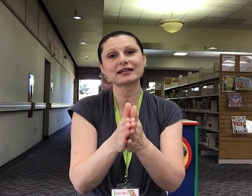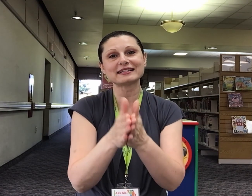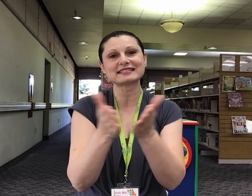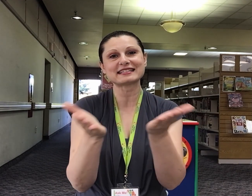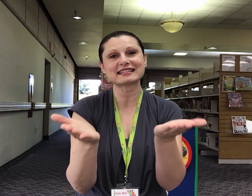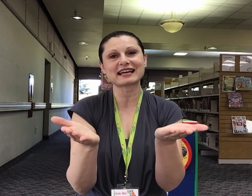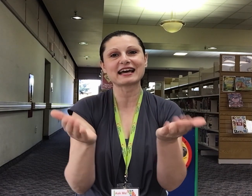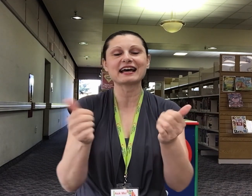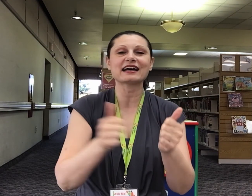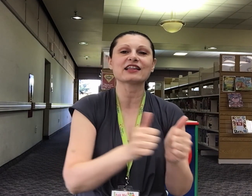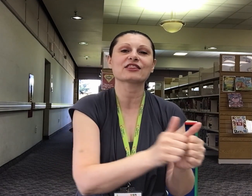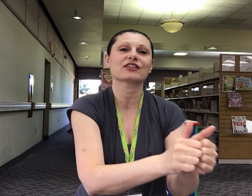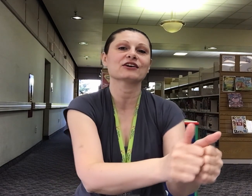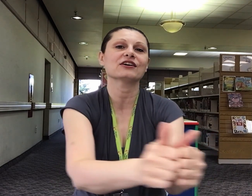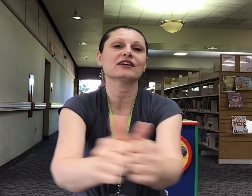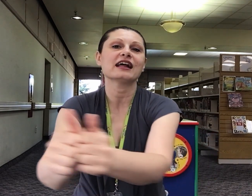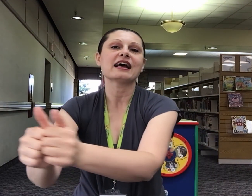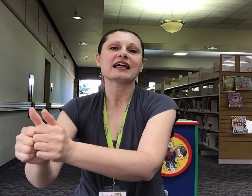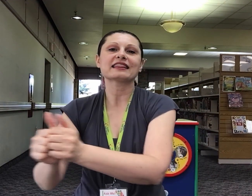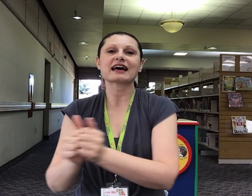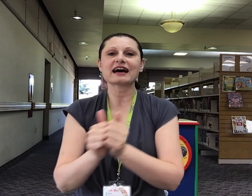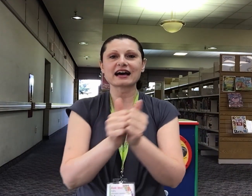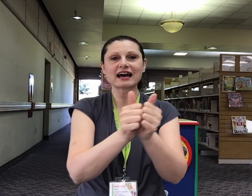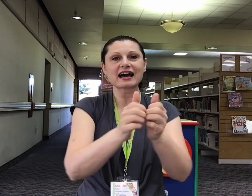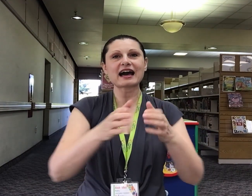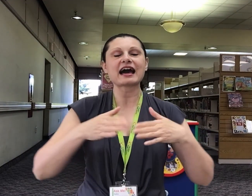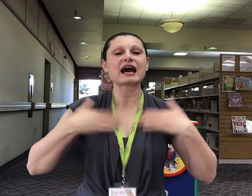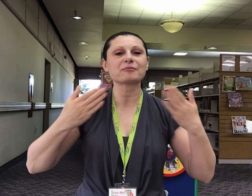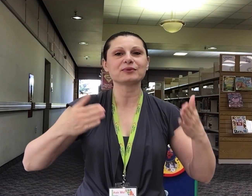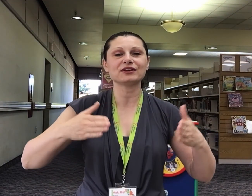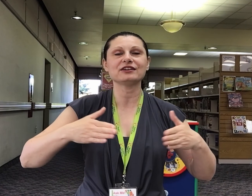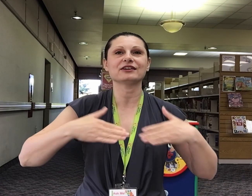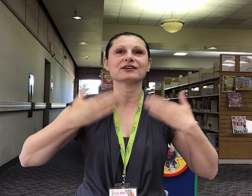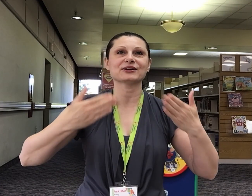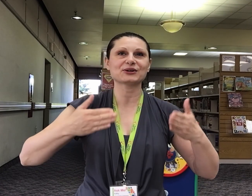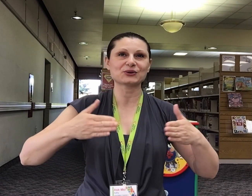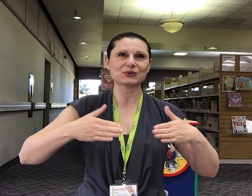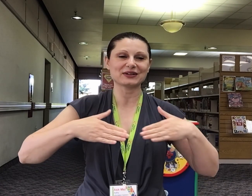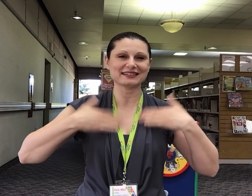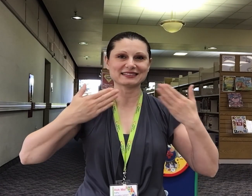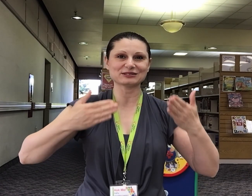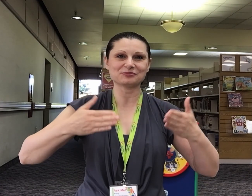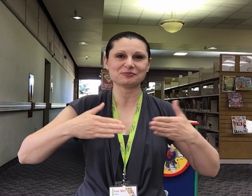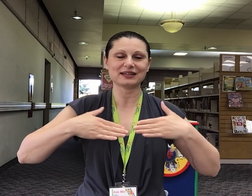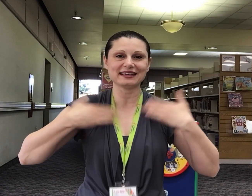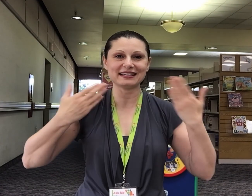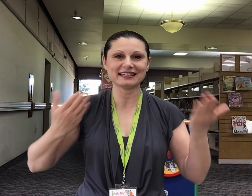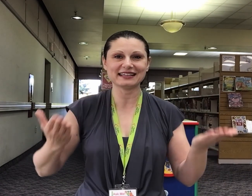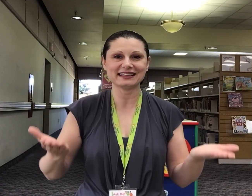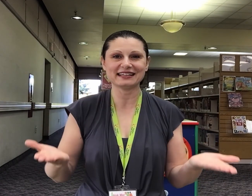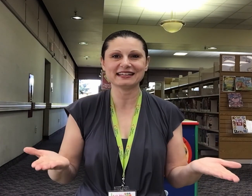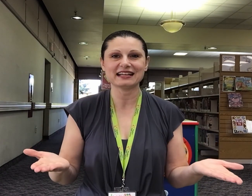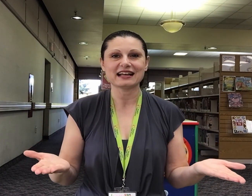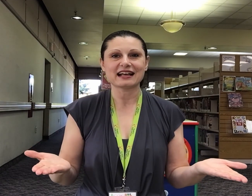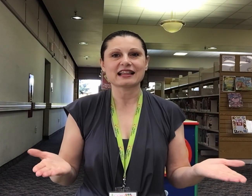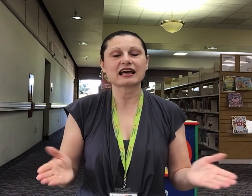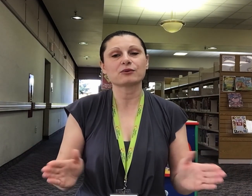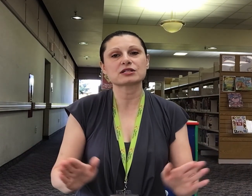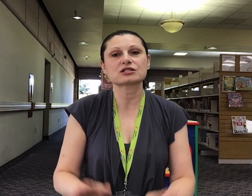read together, the happier we'll be. That was so